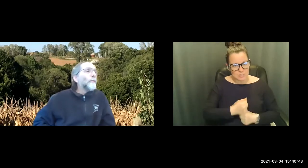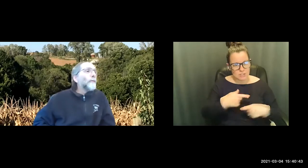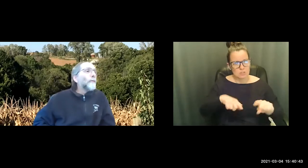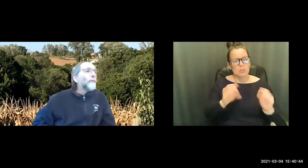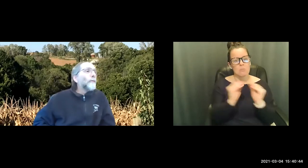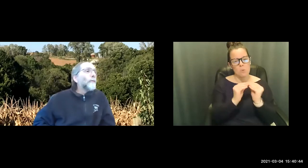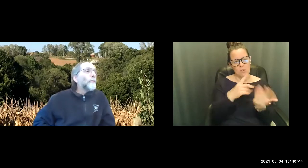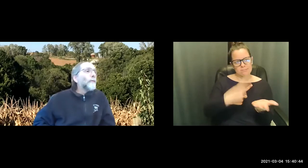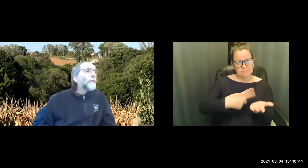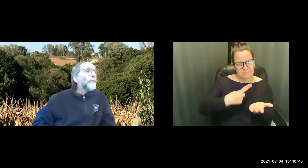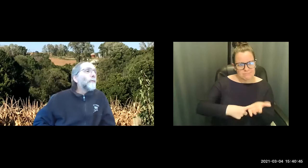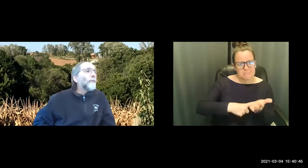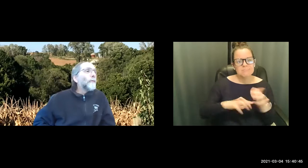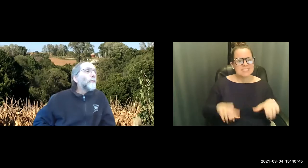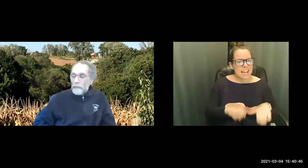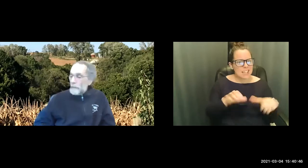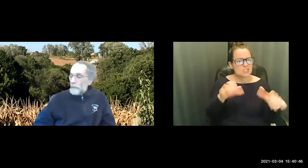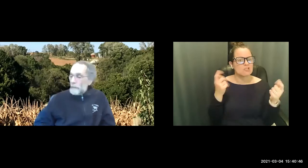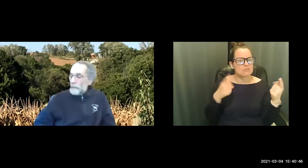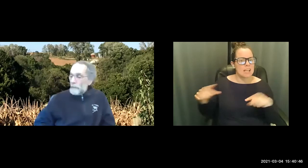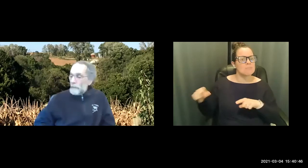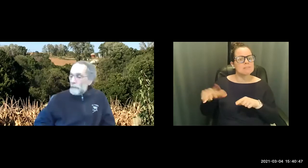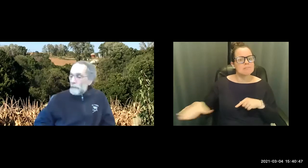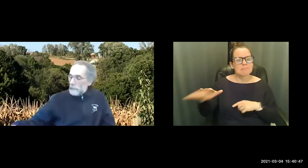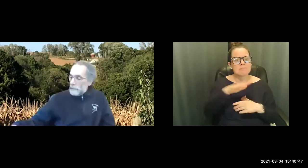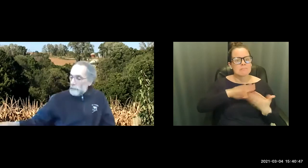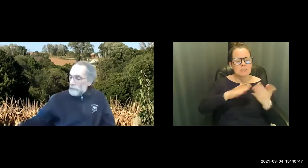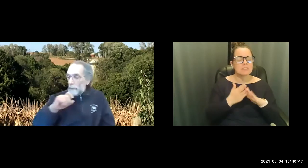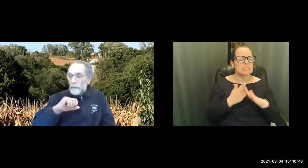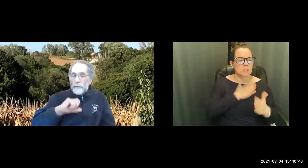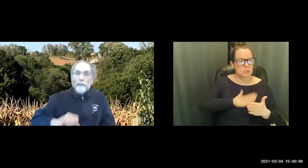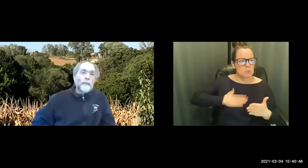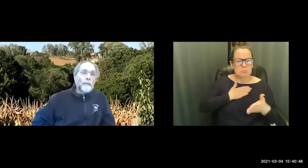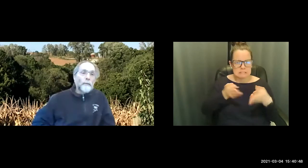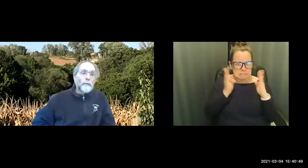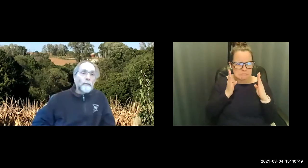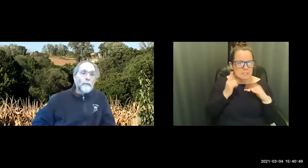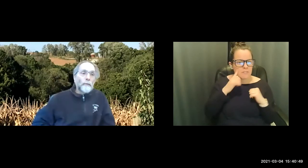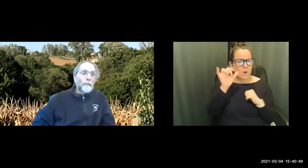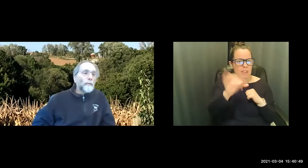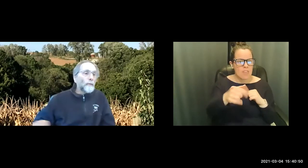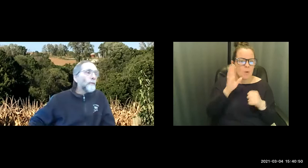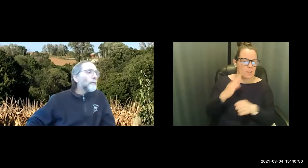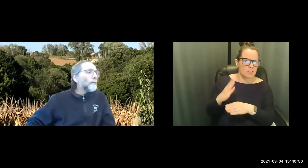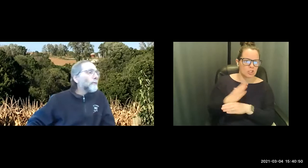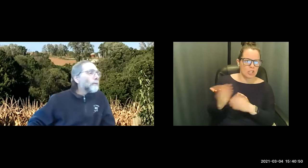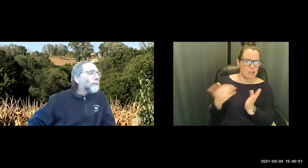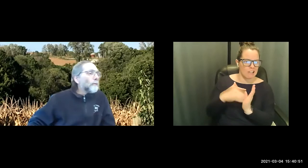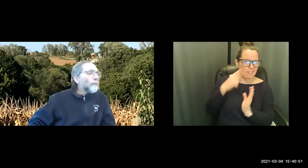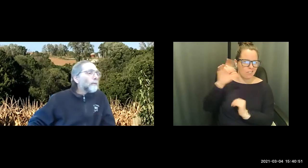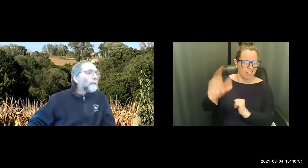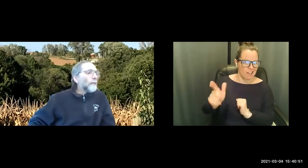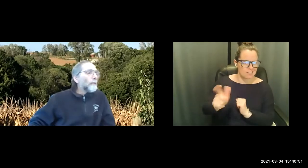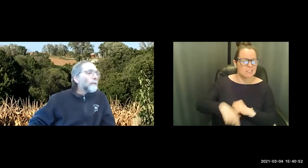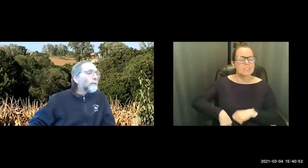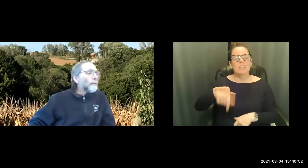and more actions are taking place in the community. So please stay tuned for that as we share it. Again, as Janet mentioned, Together QC